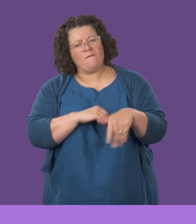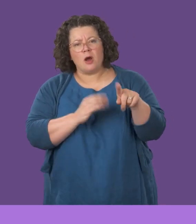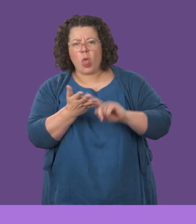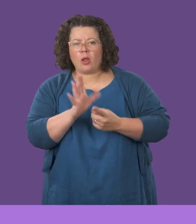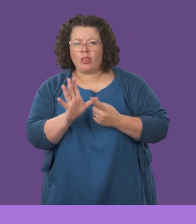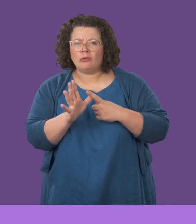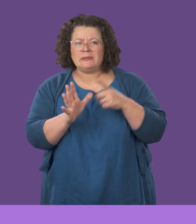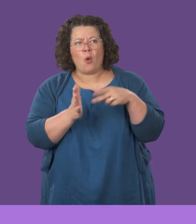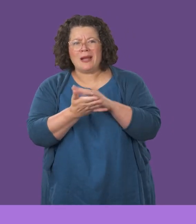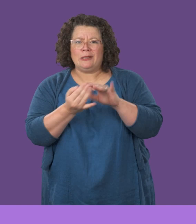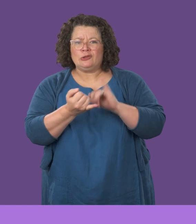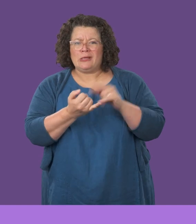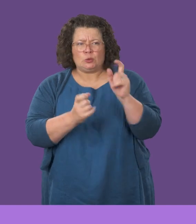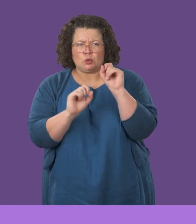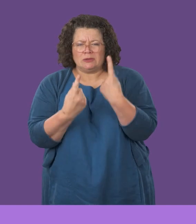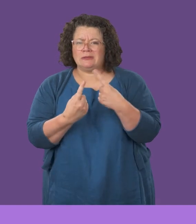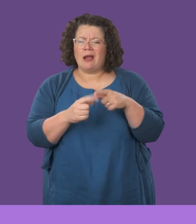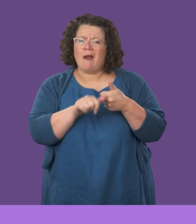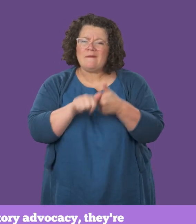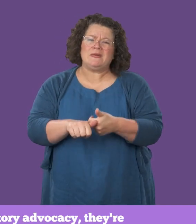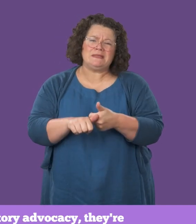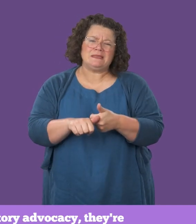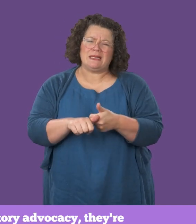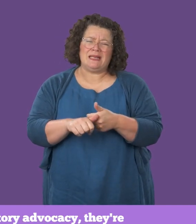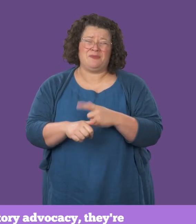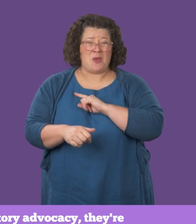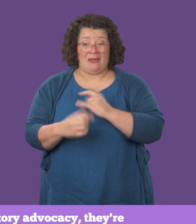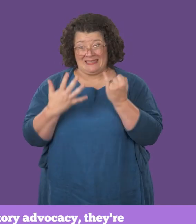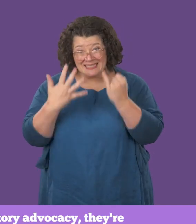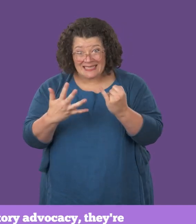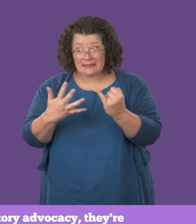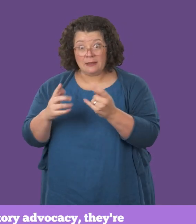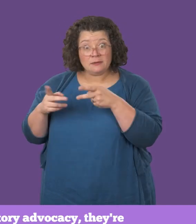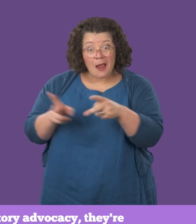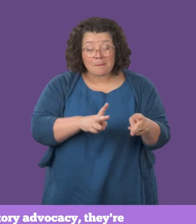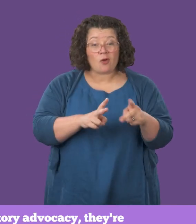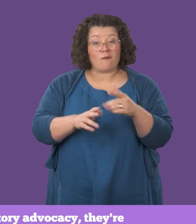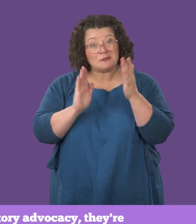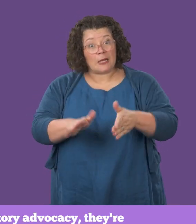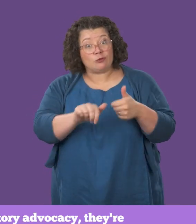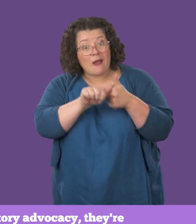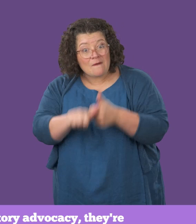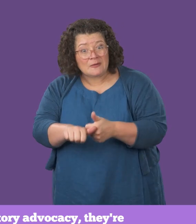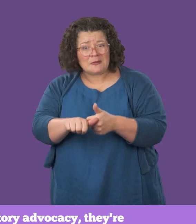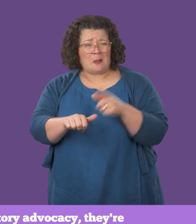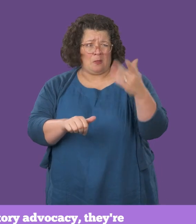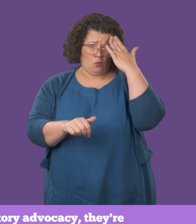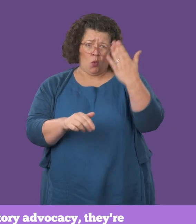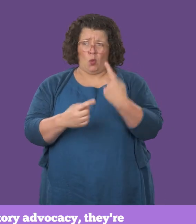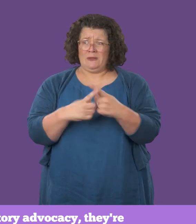NHS bodies that don't understand advocacy. There's 6 types of statutory advocacy. They're not going to know the difference between an